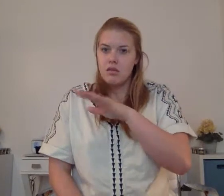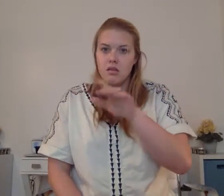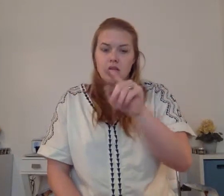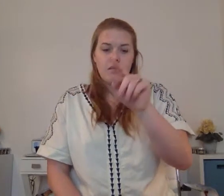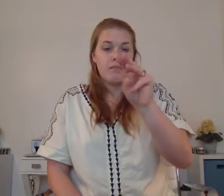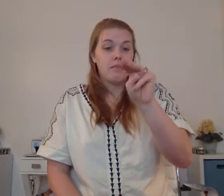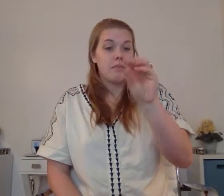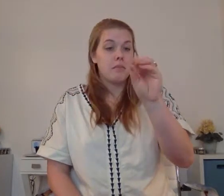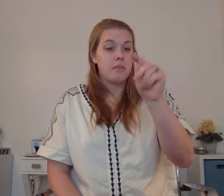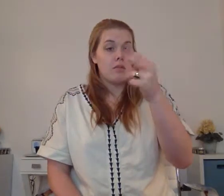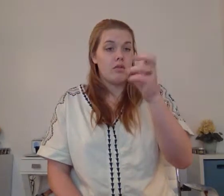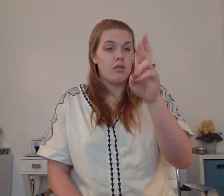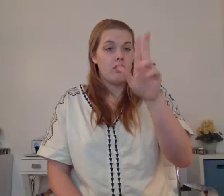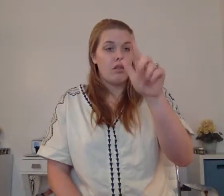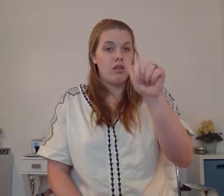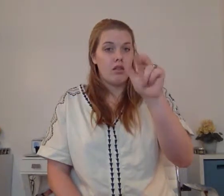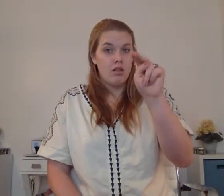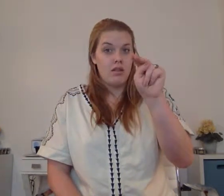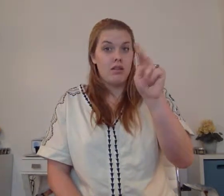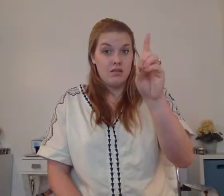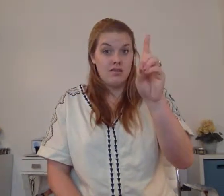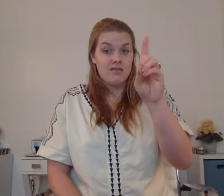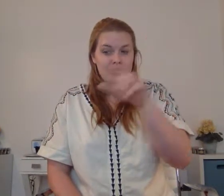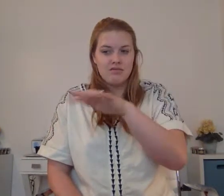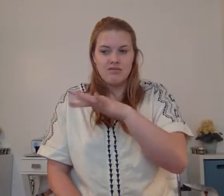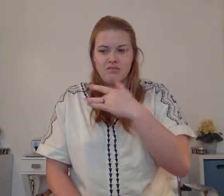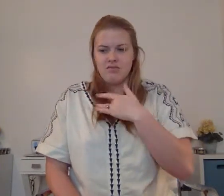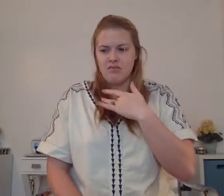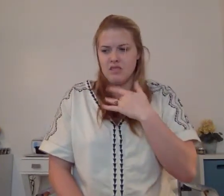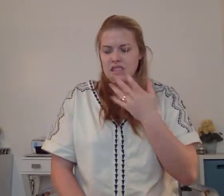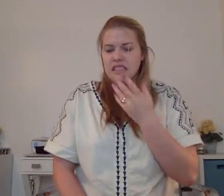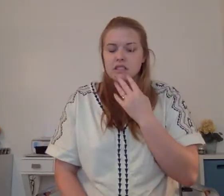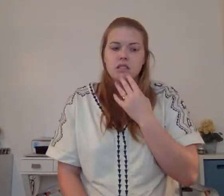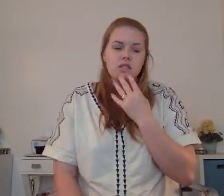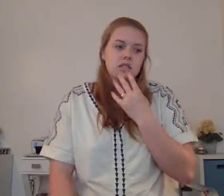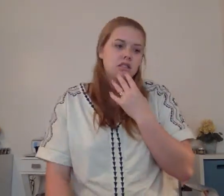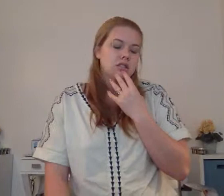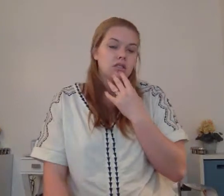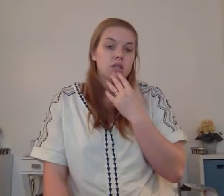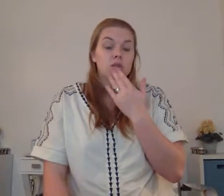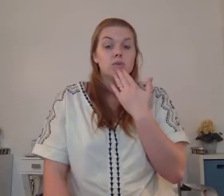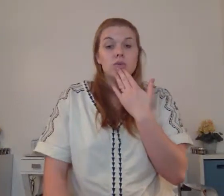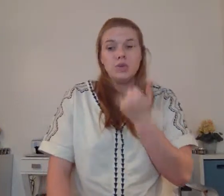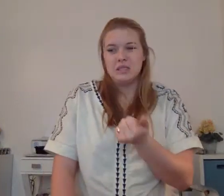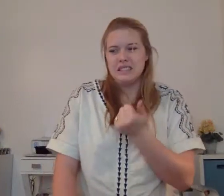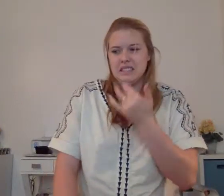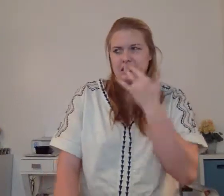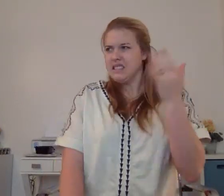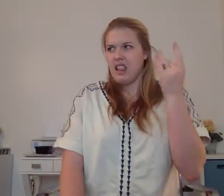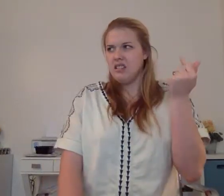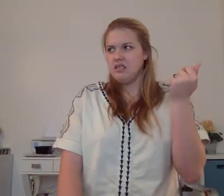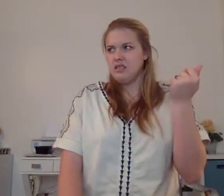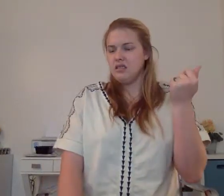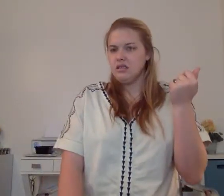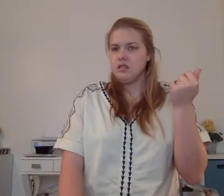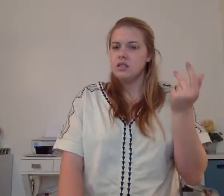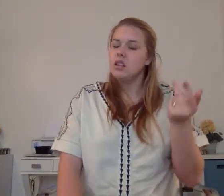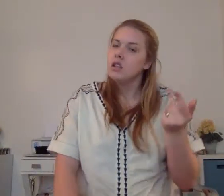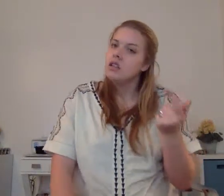a mixture of sweet and bitter. And the reason why I'm telling you this is because I think there's more and